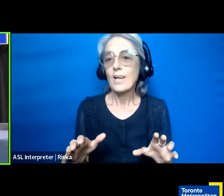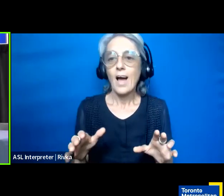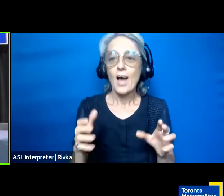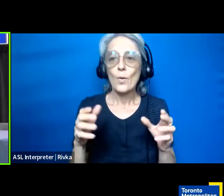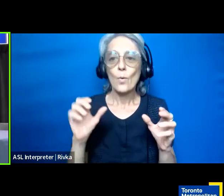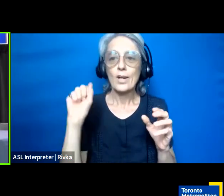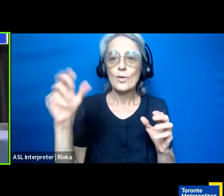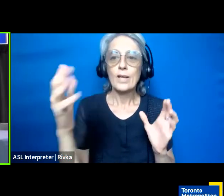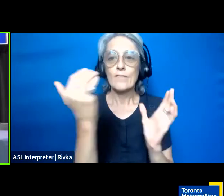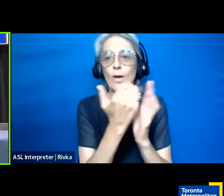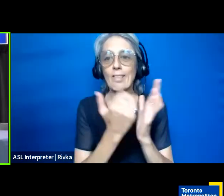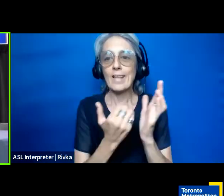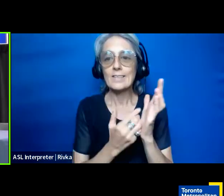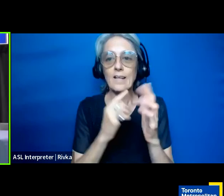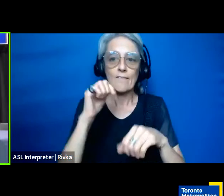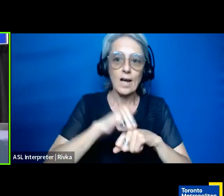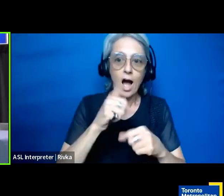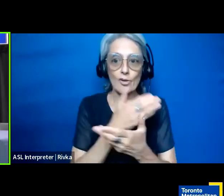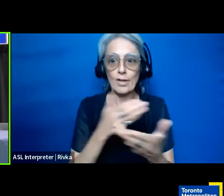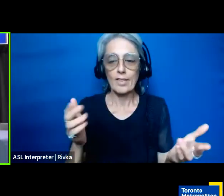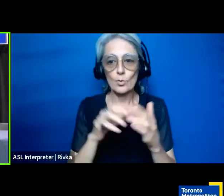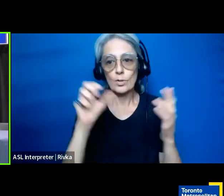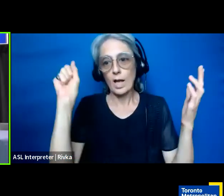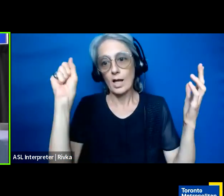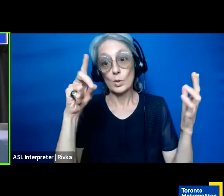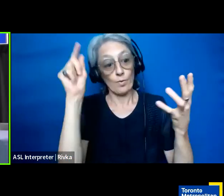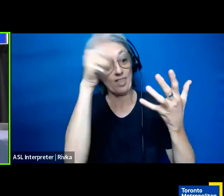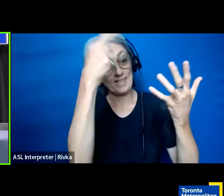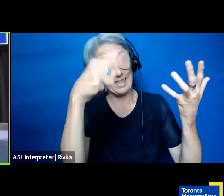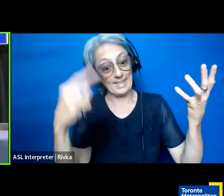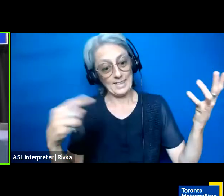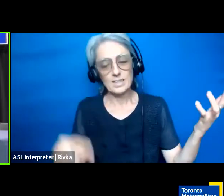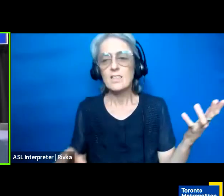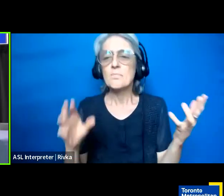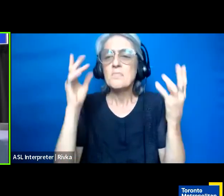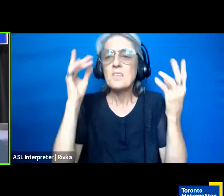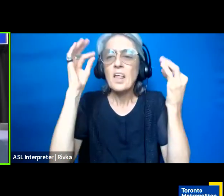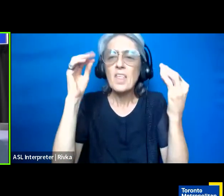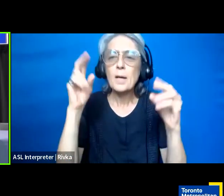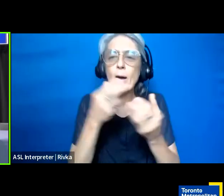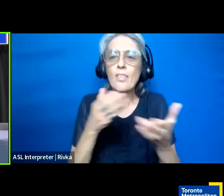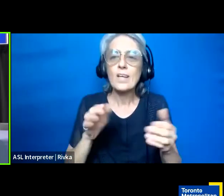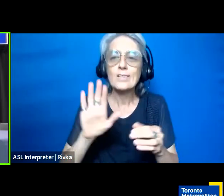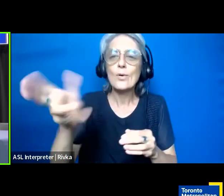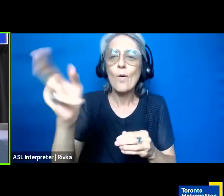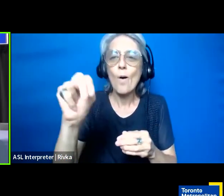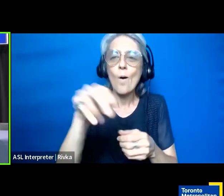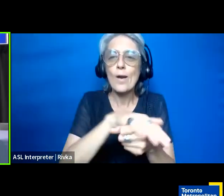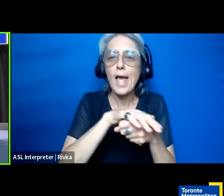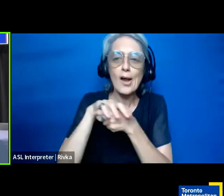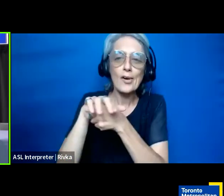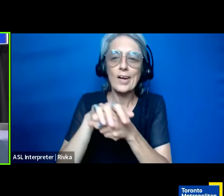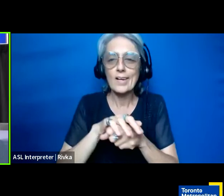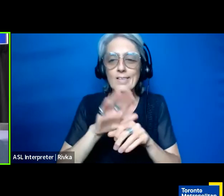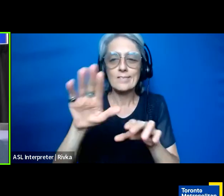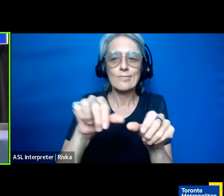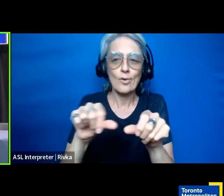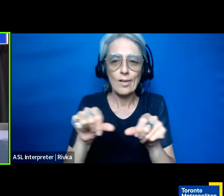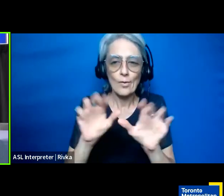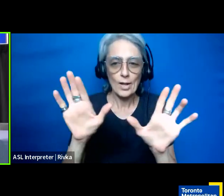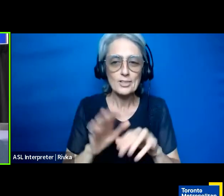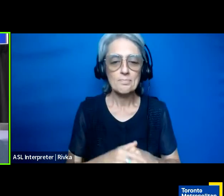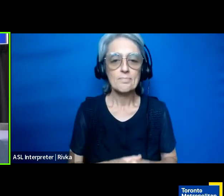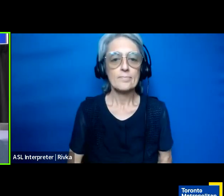do, think up things in your own sphere, in your own locales. But I think that's